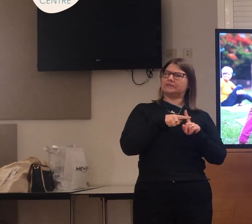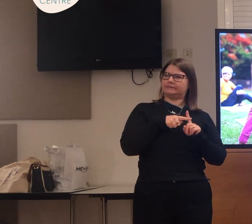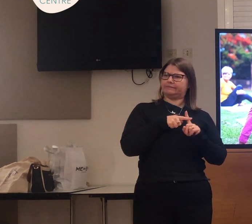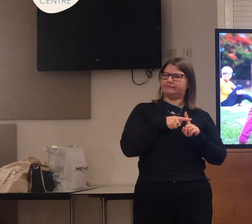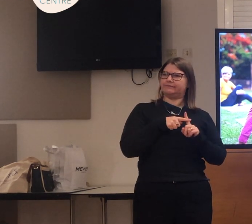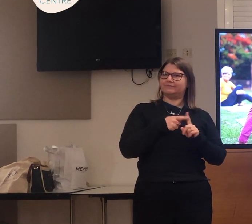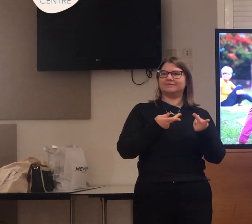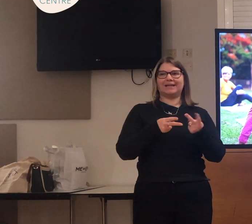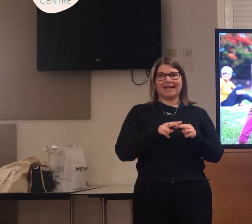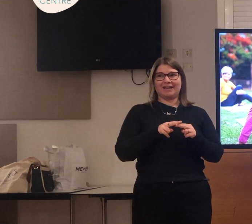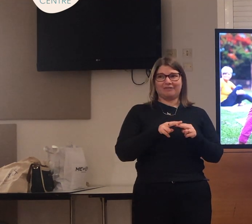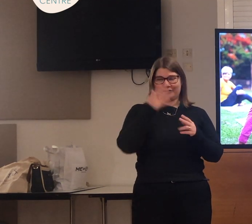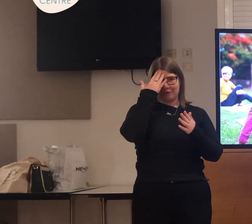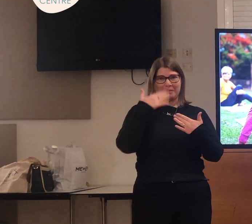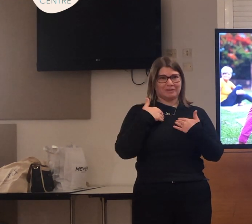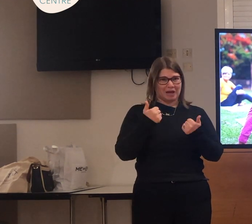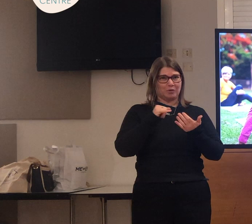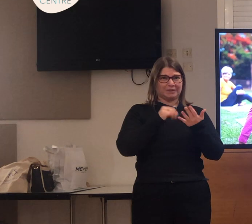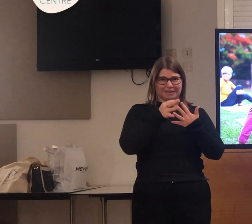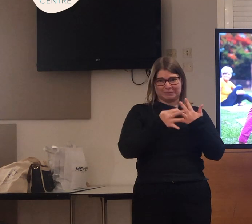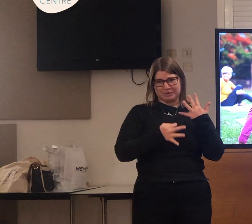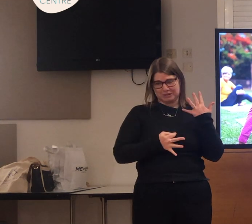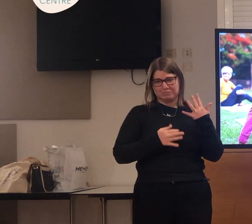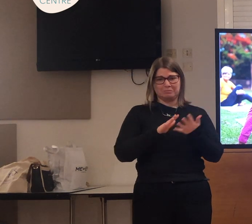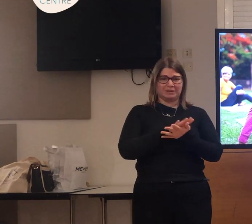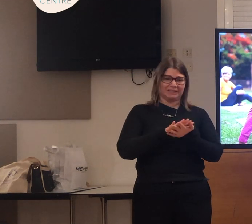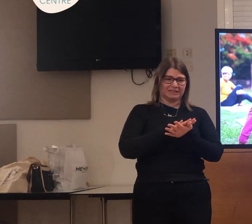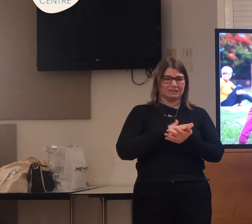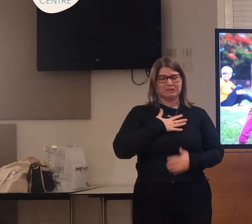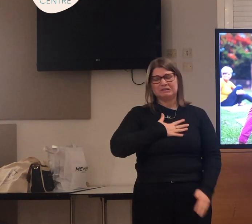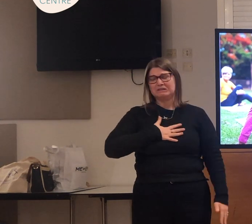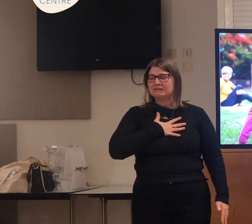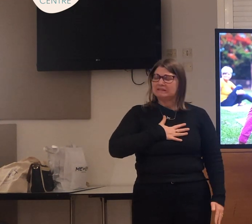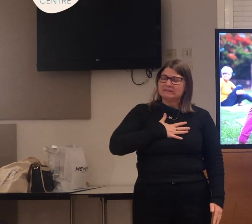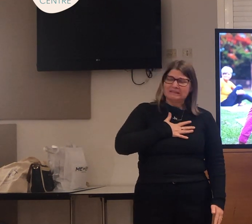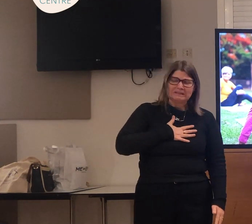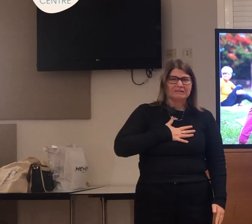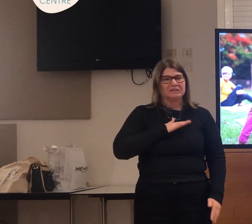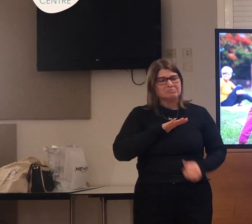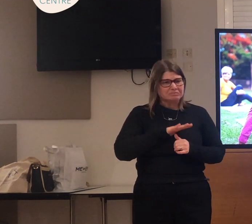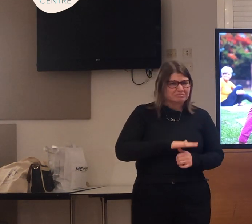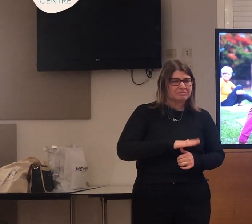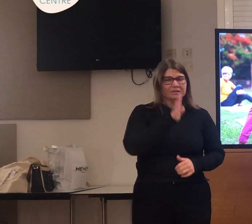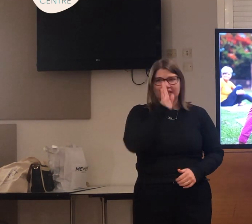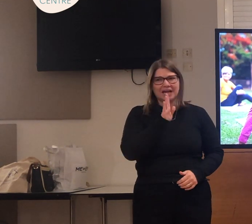And if you're struggling with symptoms, you must get those addressed first.